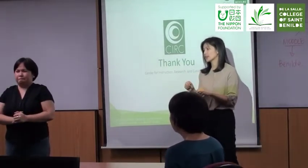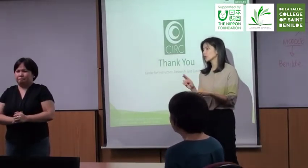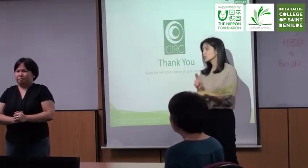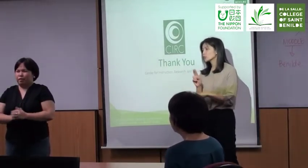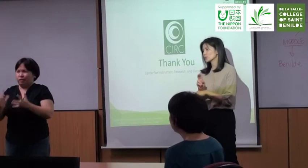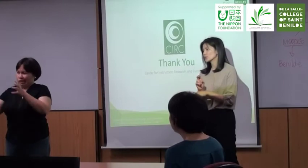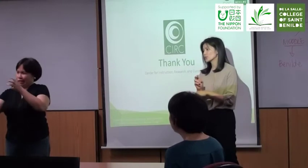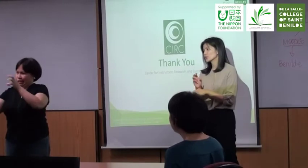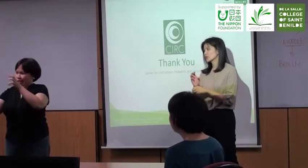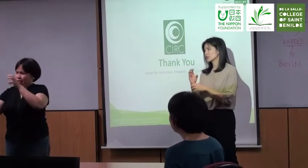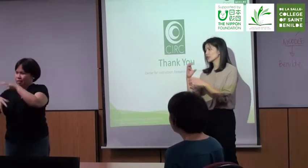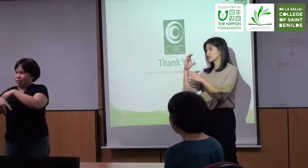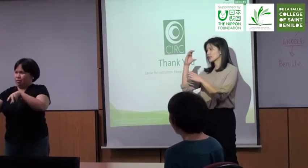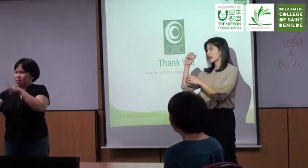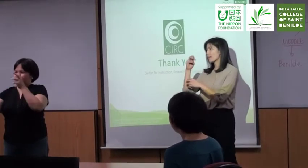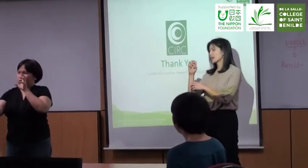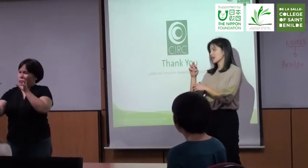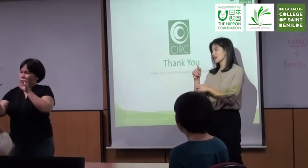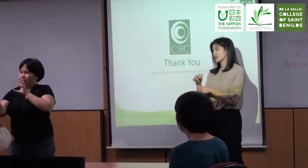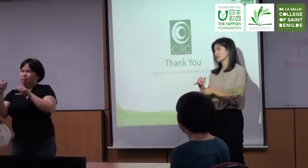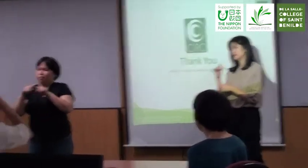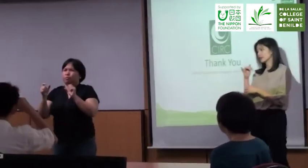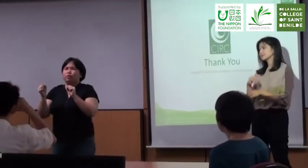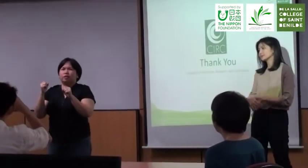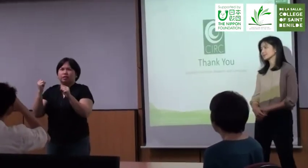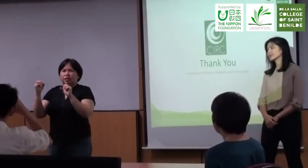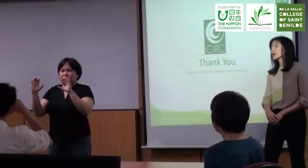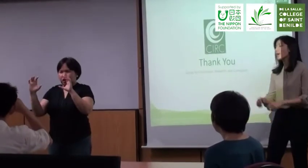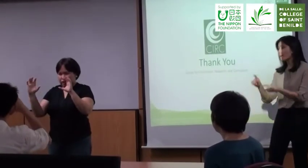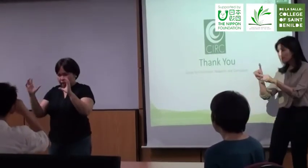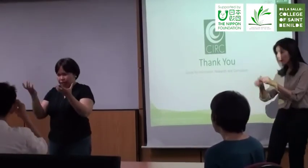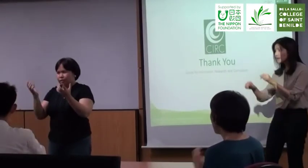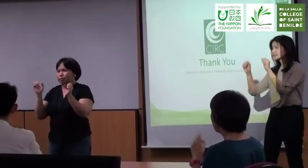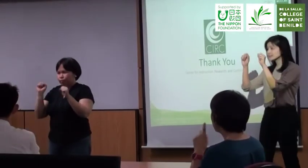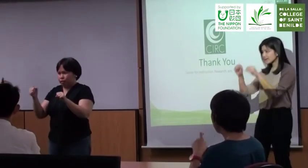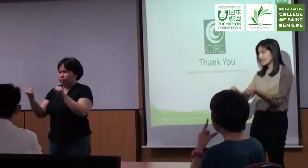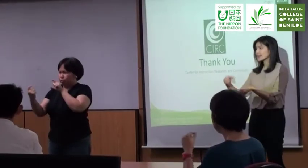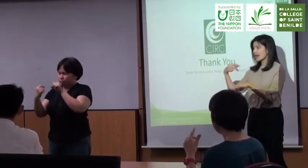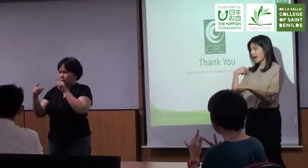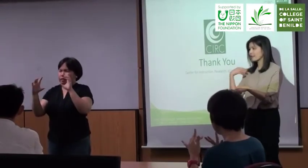Pero we can have video chats or video classes.